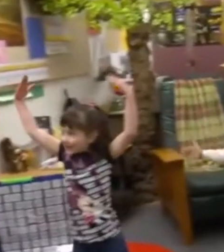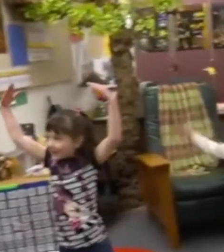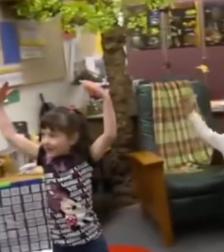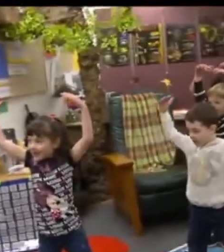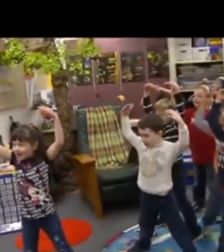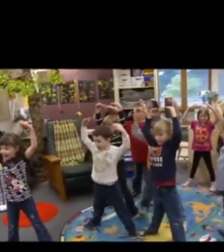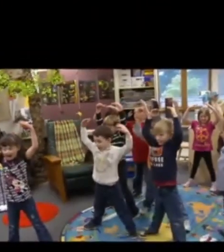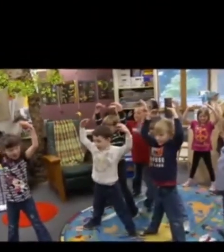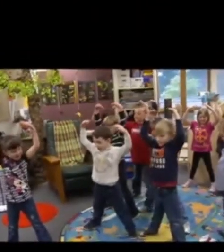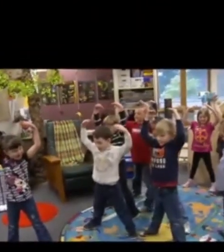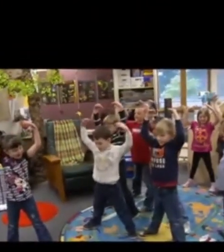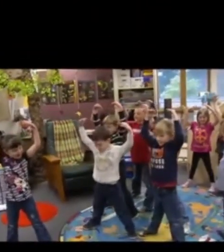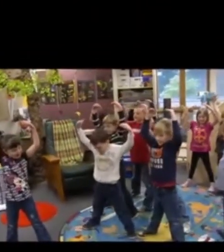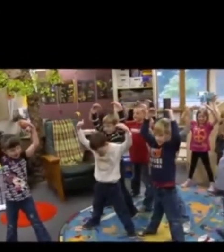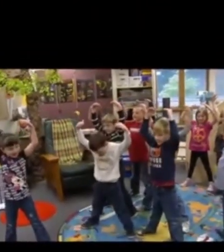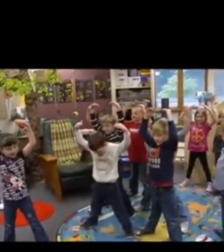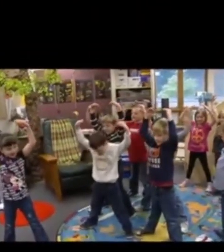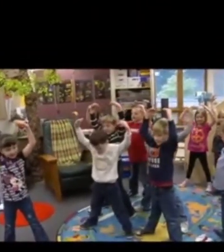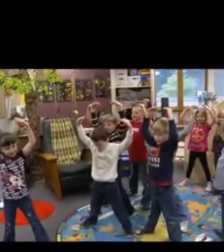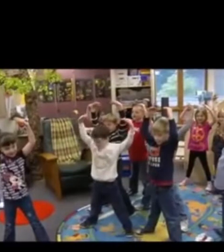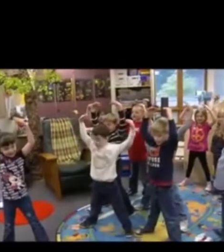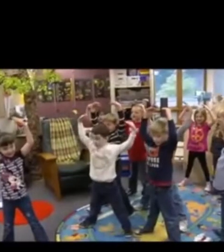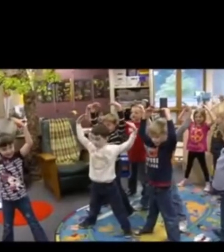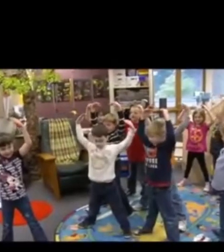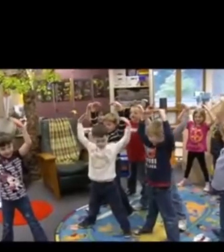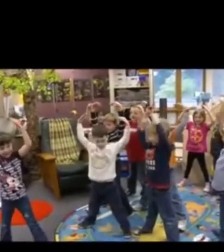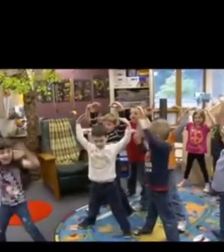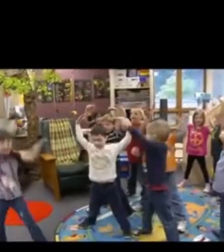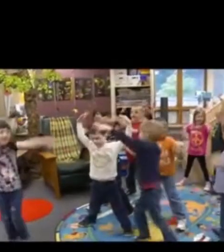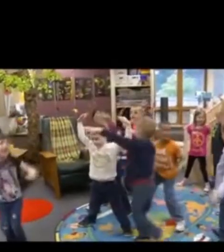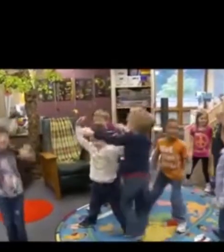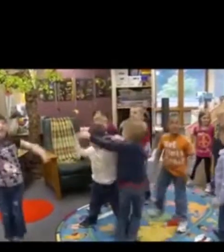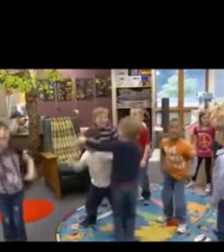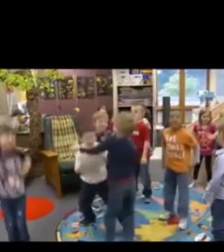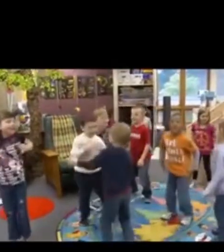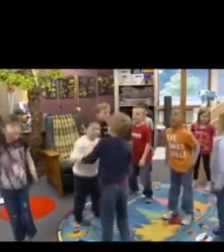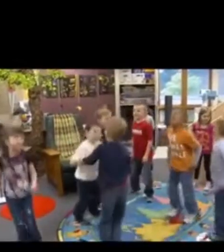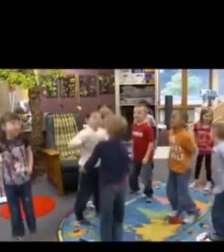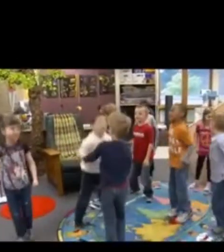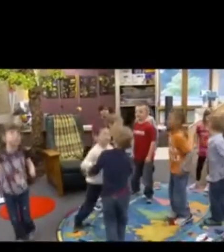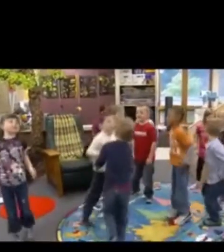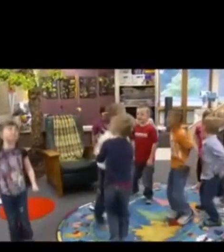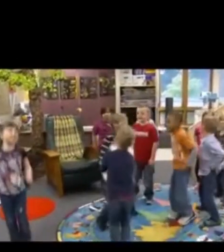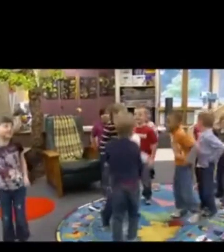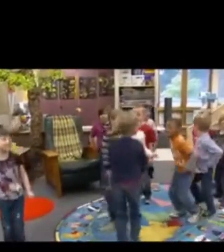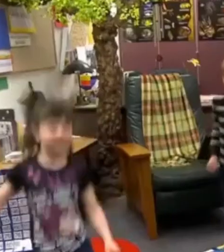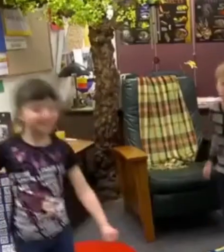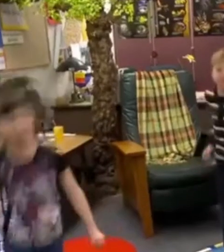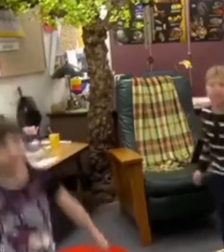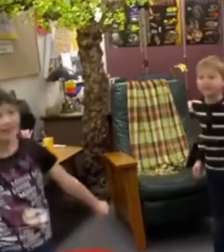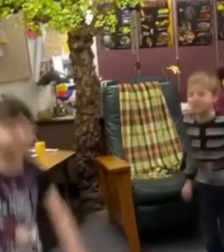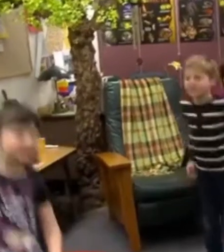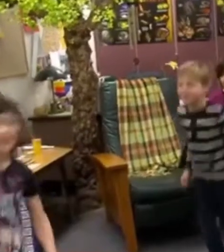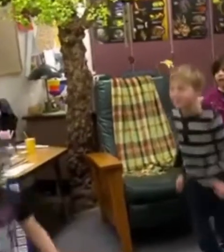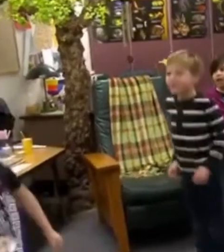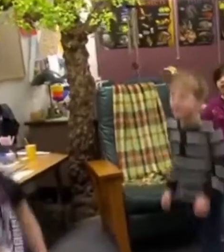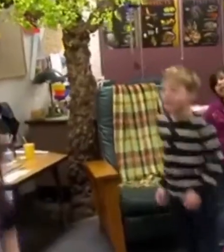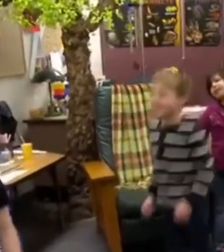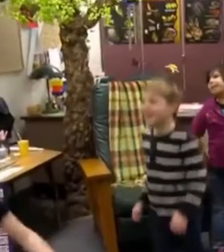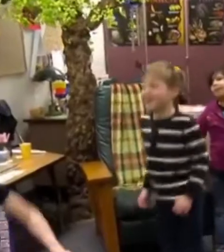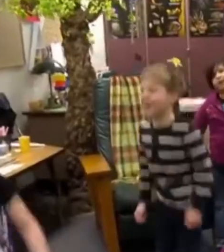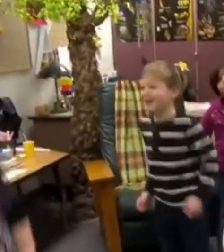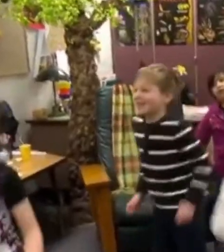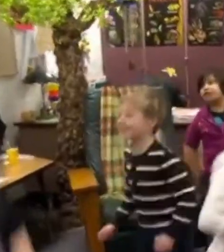So that pulls on working memory. If the children who are taking the turns after you do